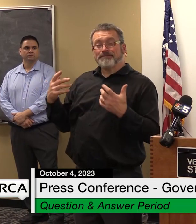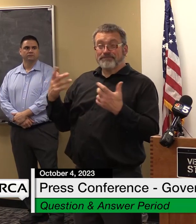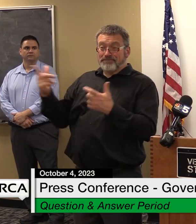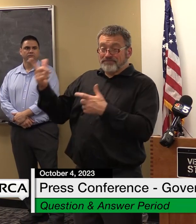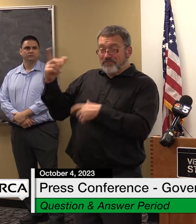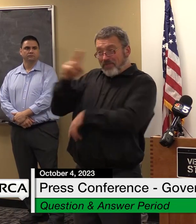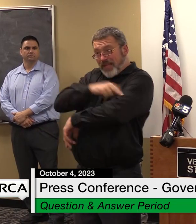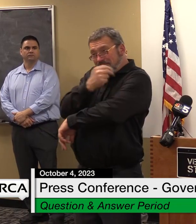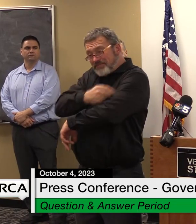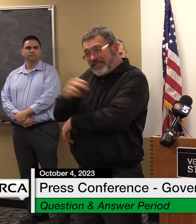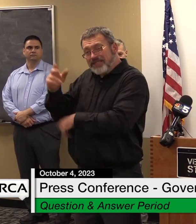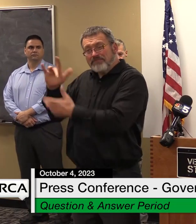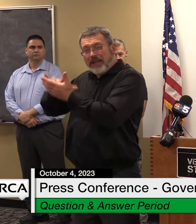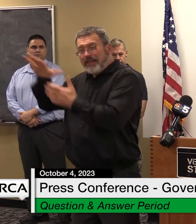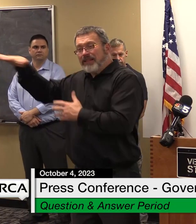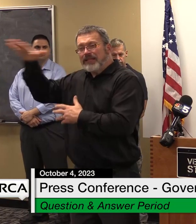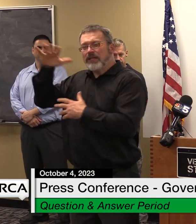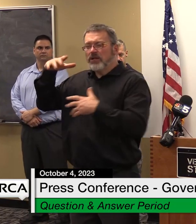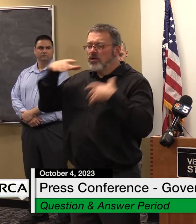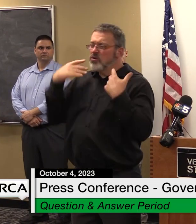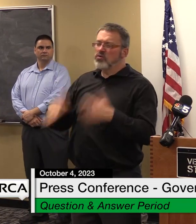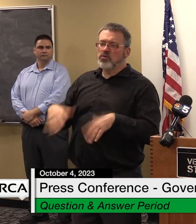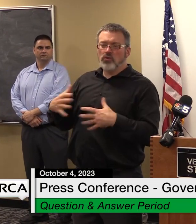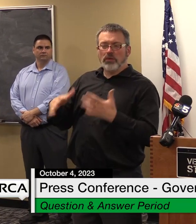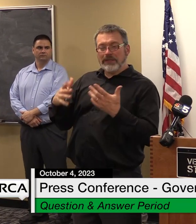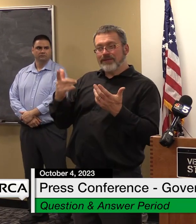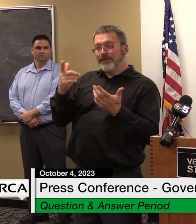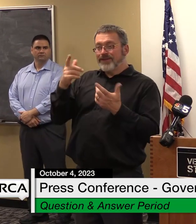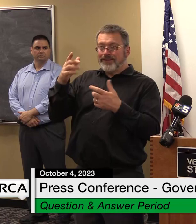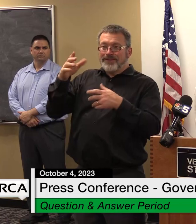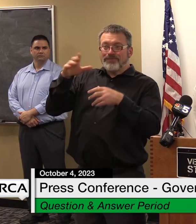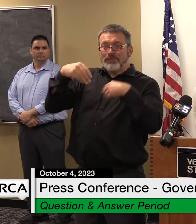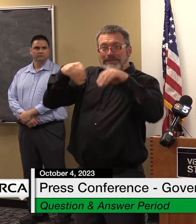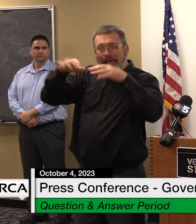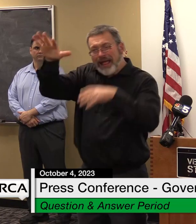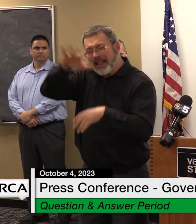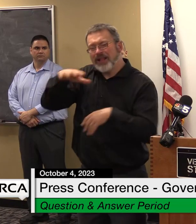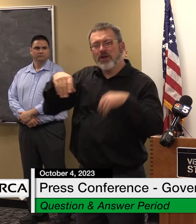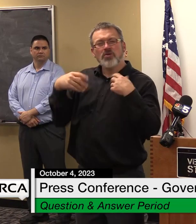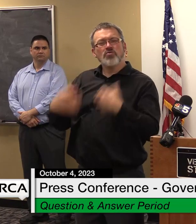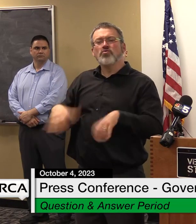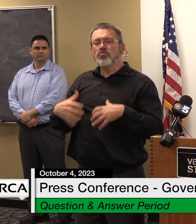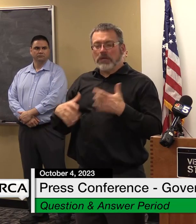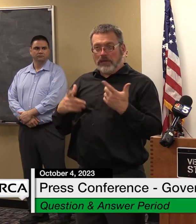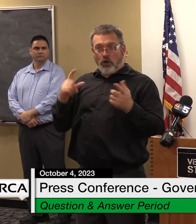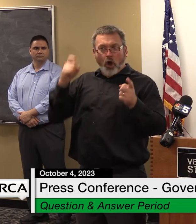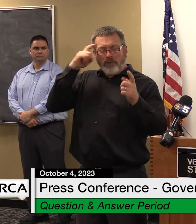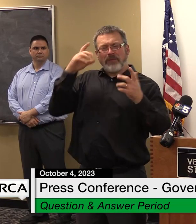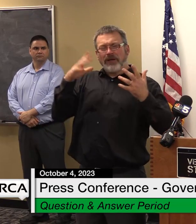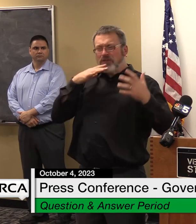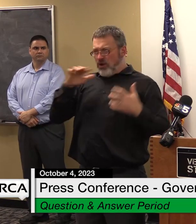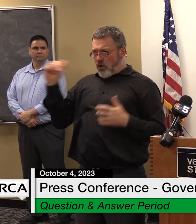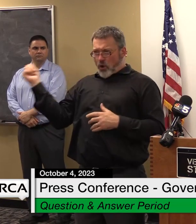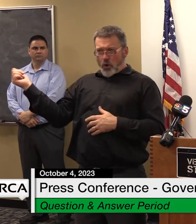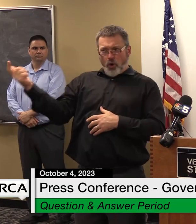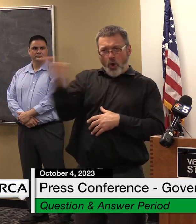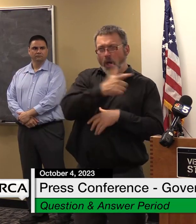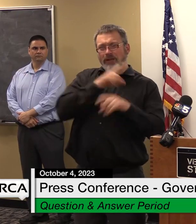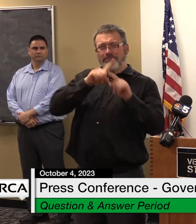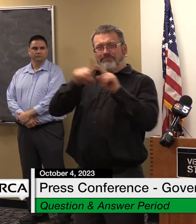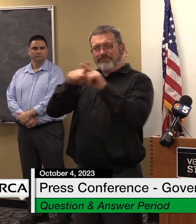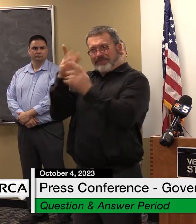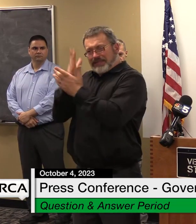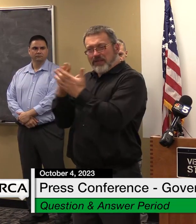an issue. It has been an issue for a while, and it's getting worse. And that's why we've worked with our